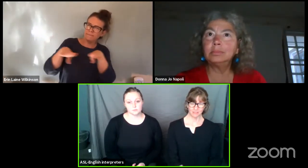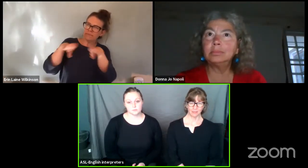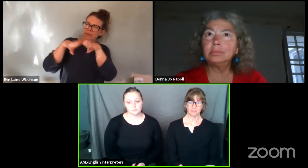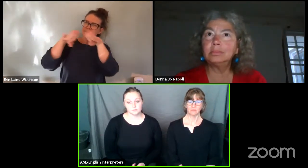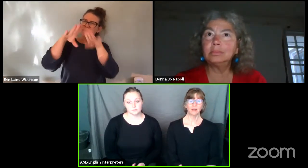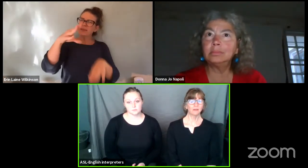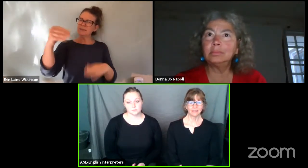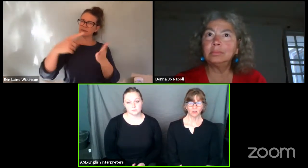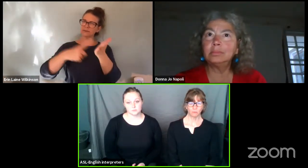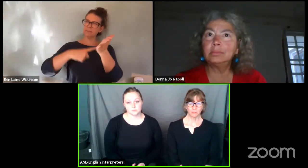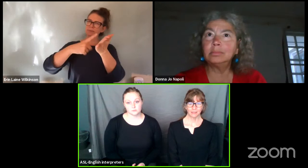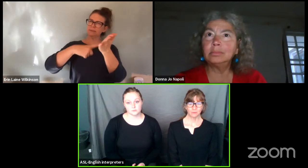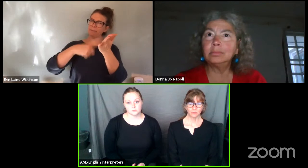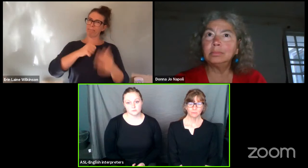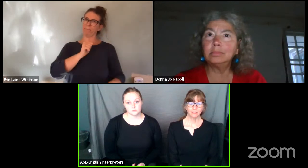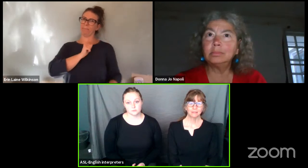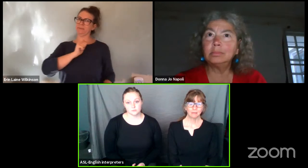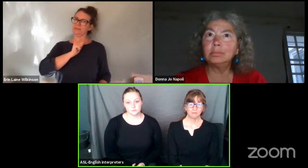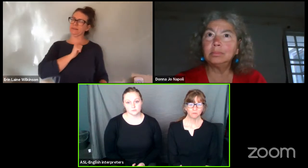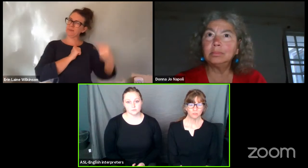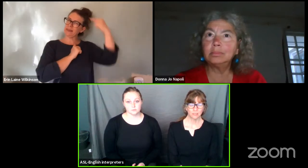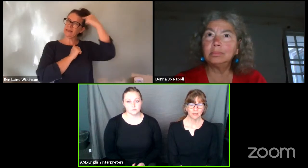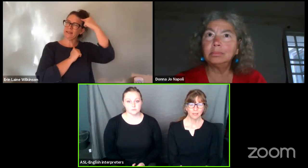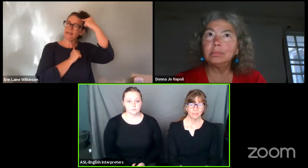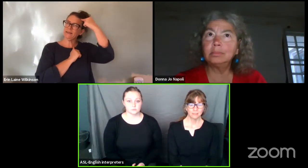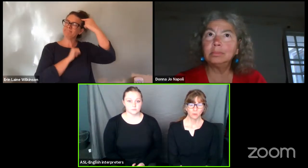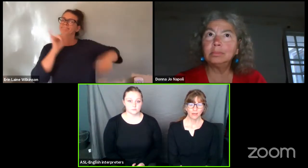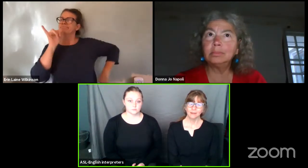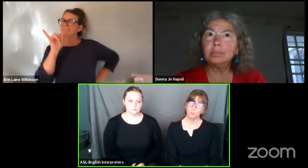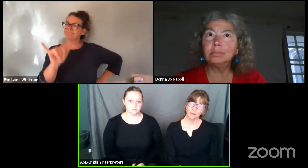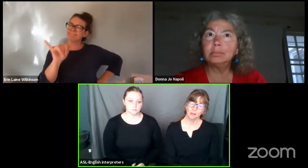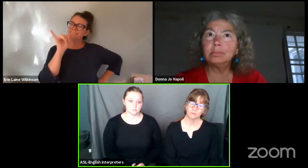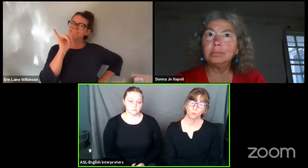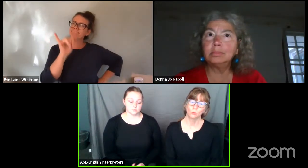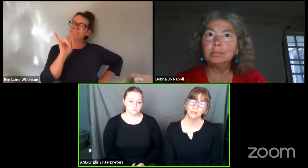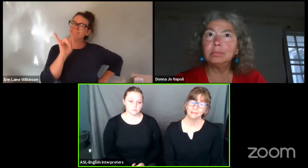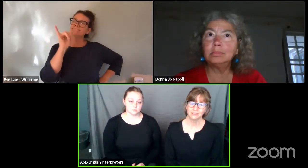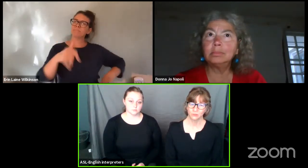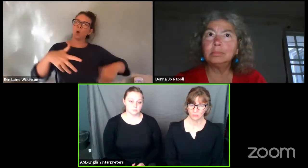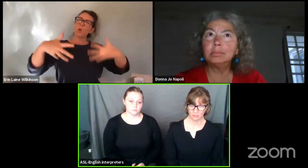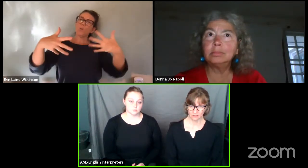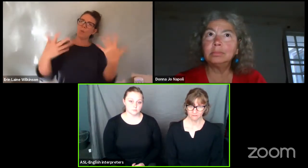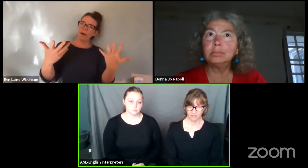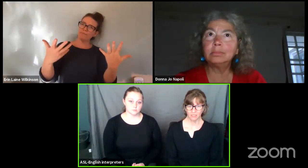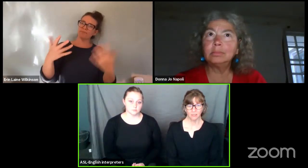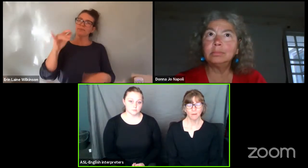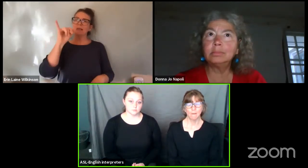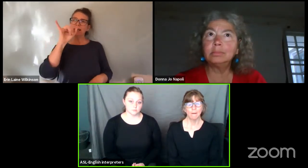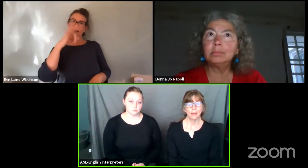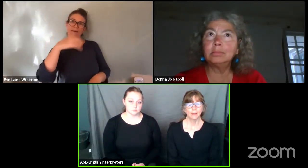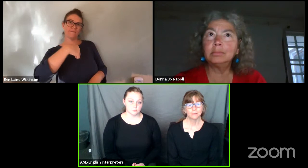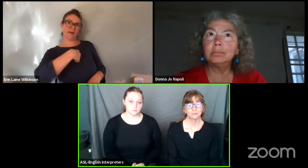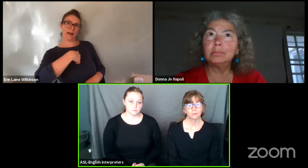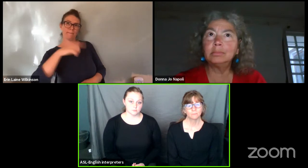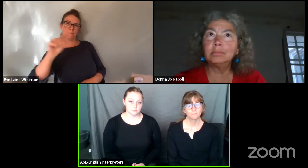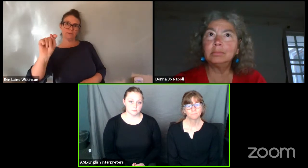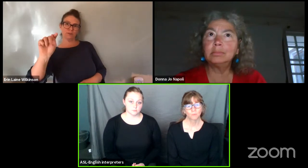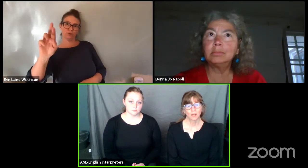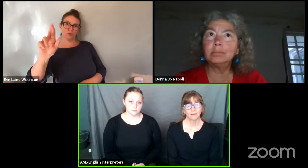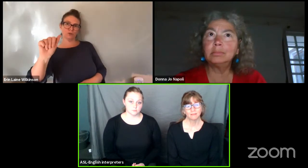that's why I'm saying it's very complicated with many levels. And so I would have to really do a lot of thinking.